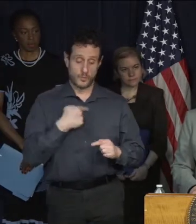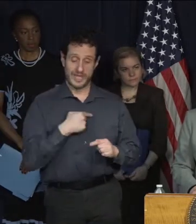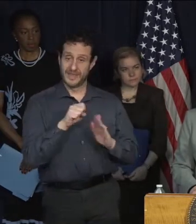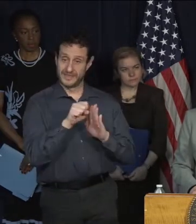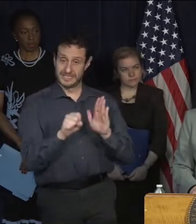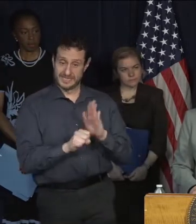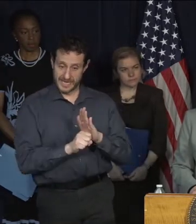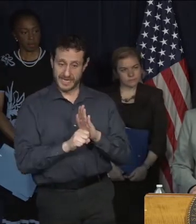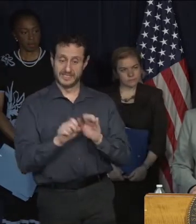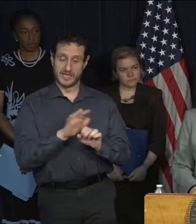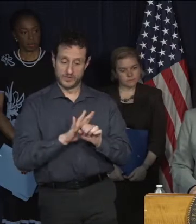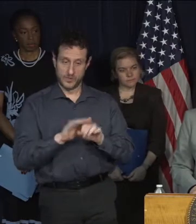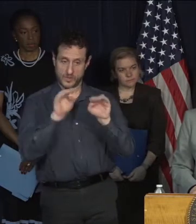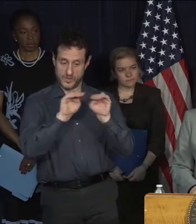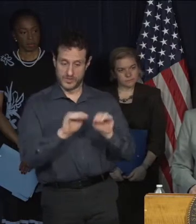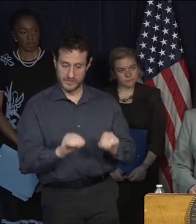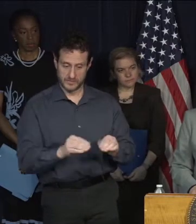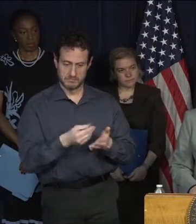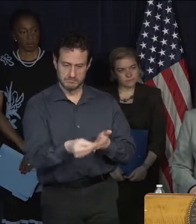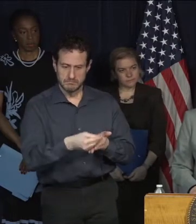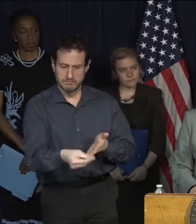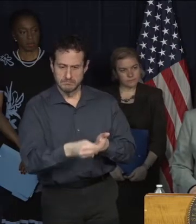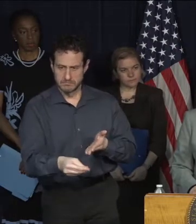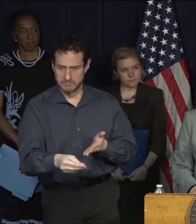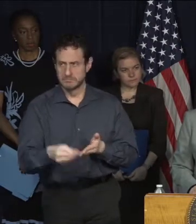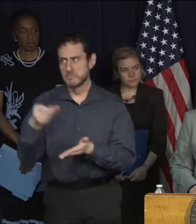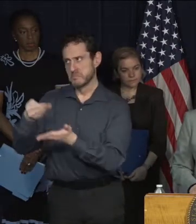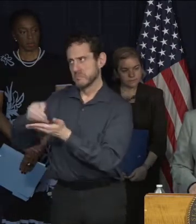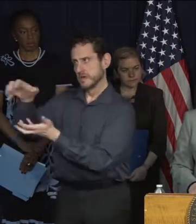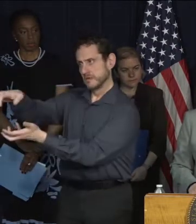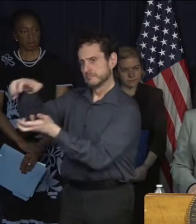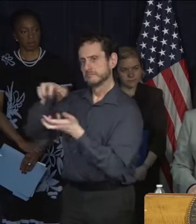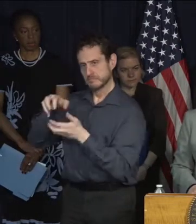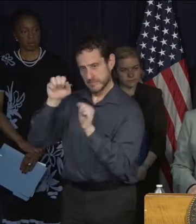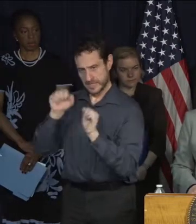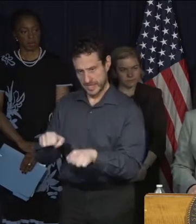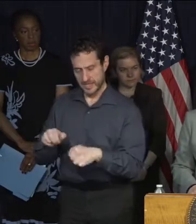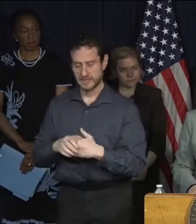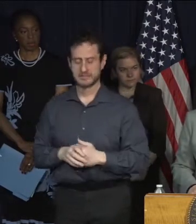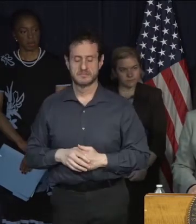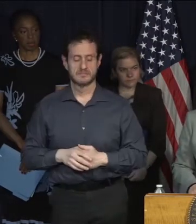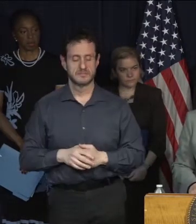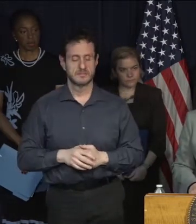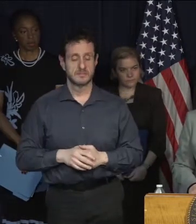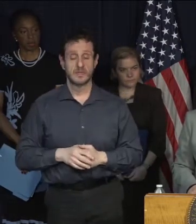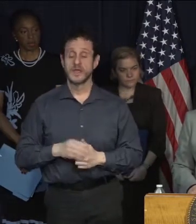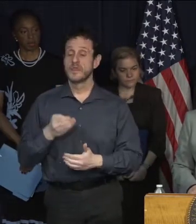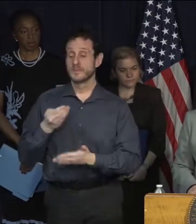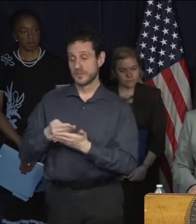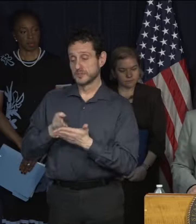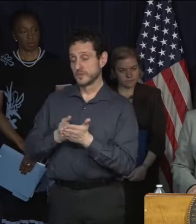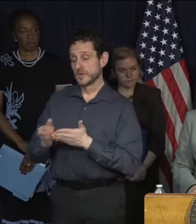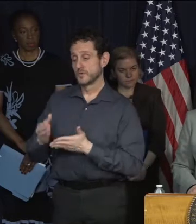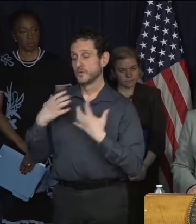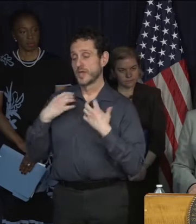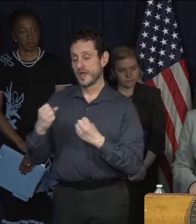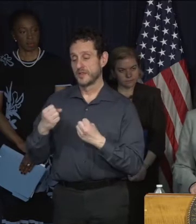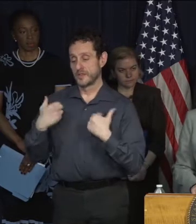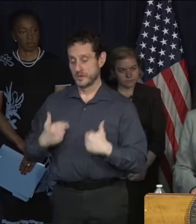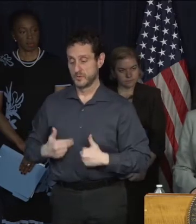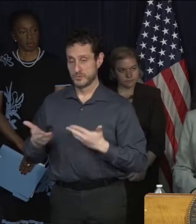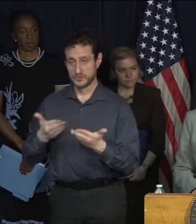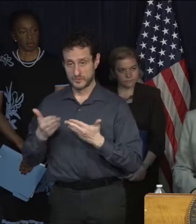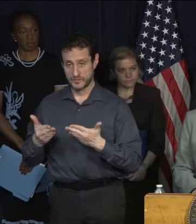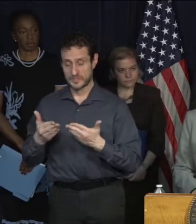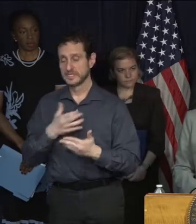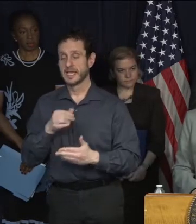local level. Currently, funding is being provided through Health and Human Services through Public Health.